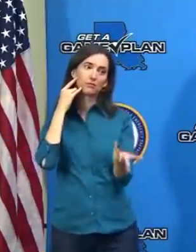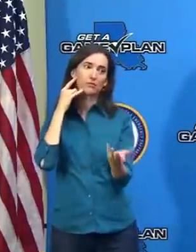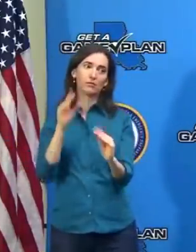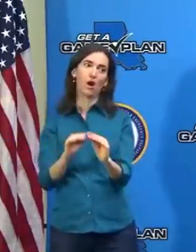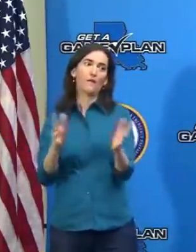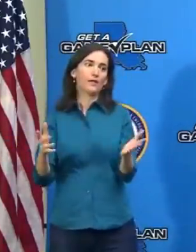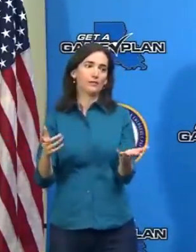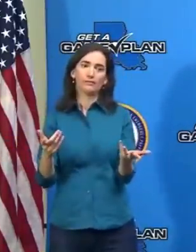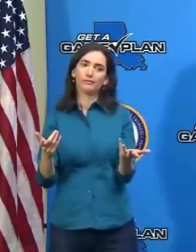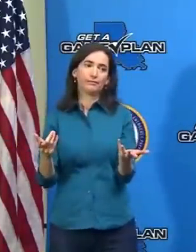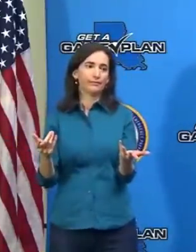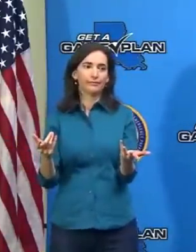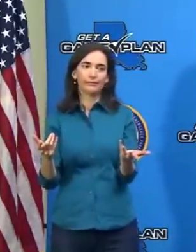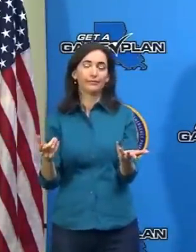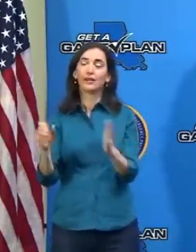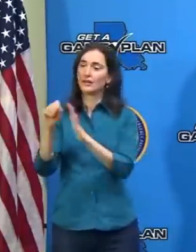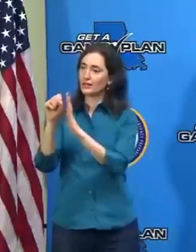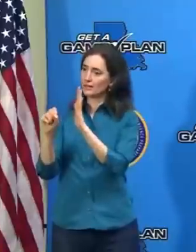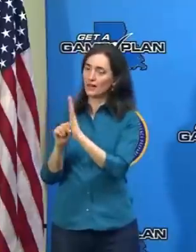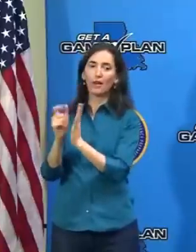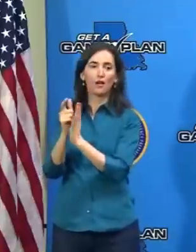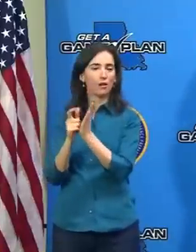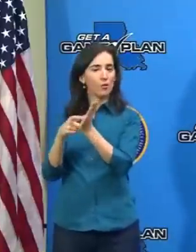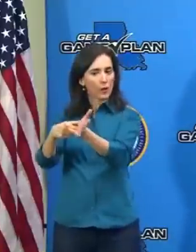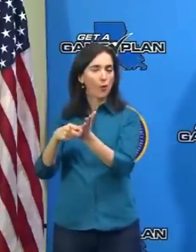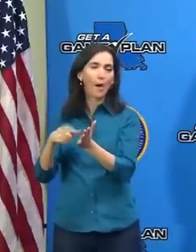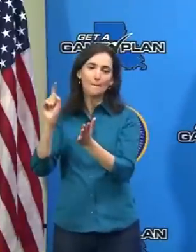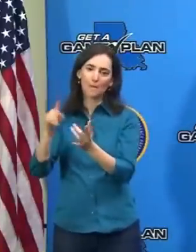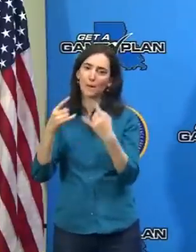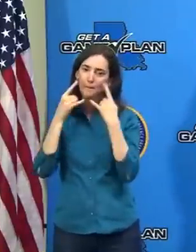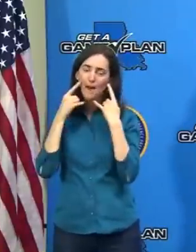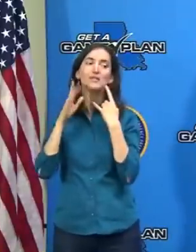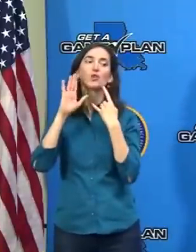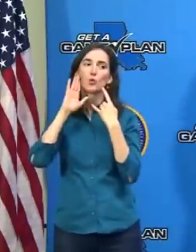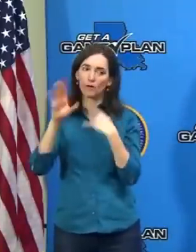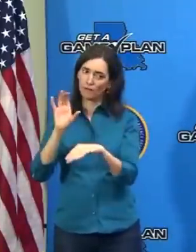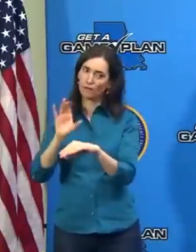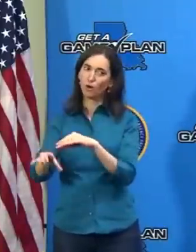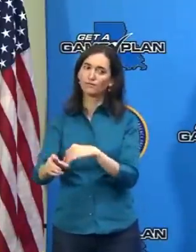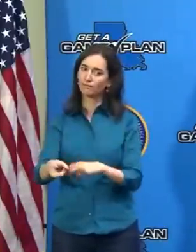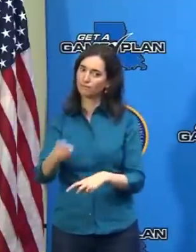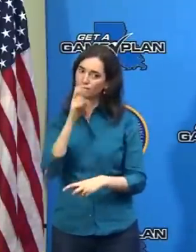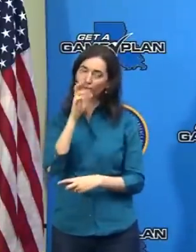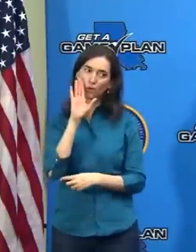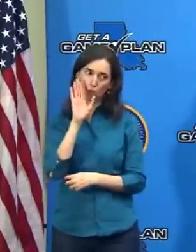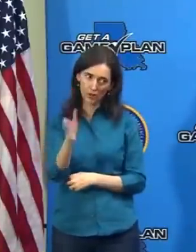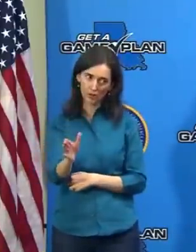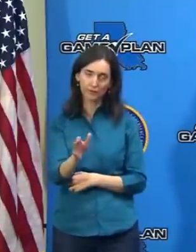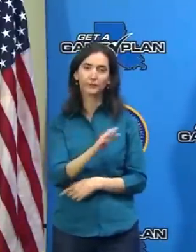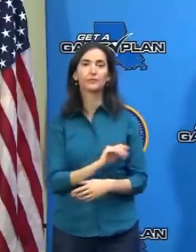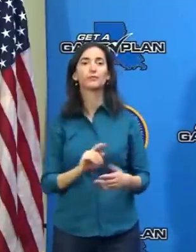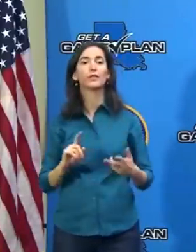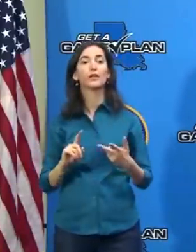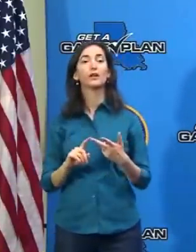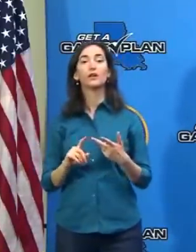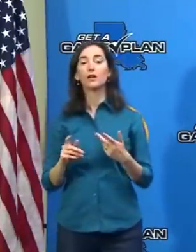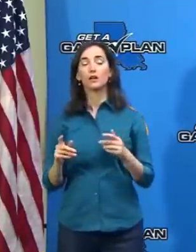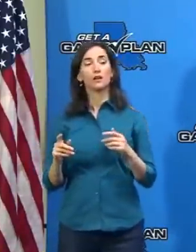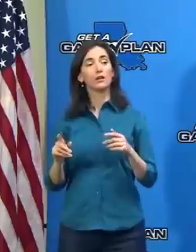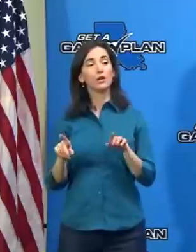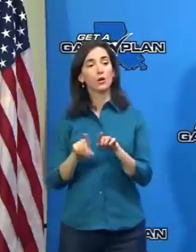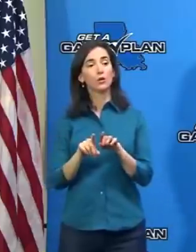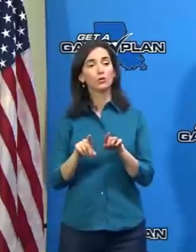it's subject to the statewide mask mandate, and it will be strictly enforced. We're going to have more distance